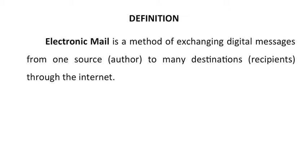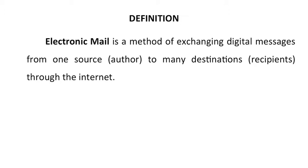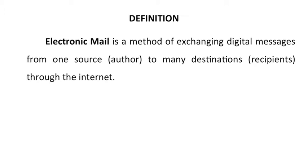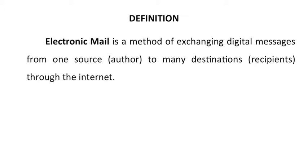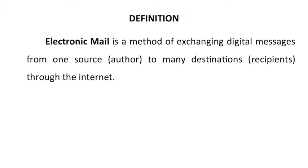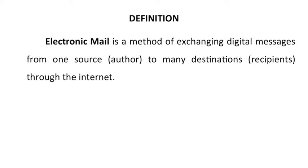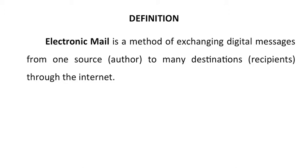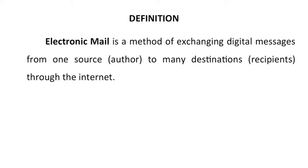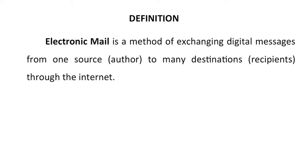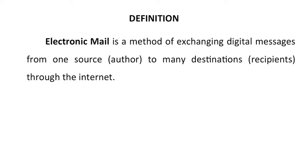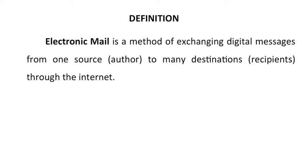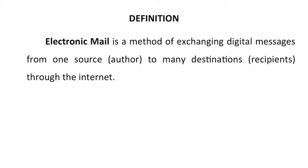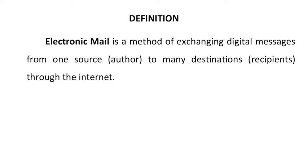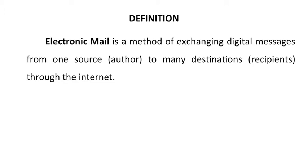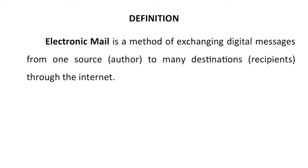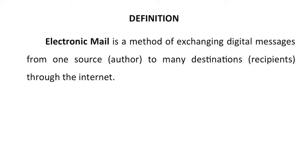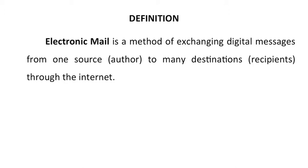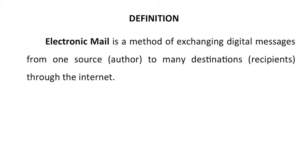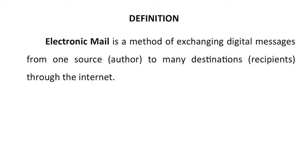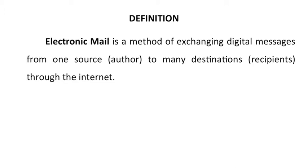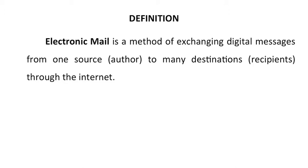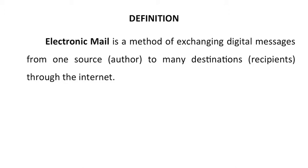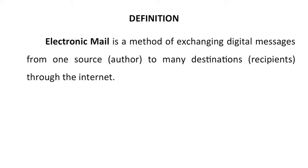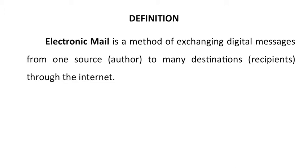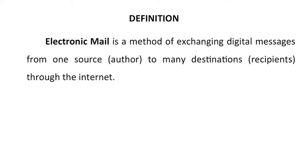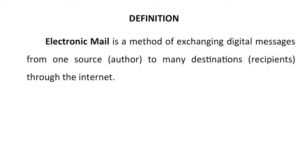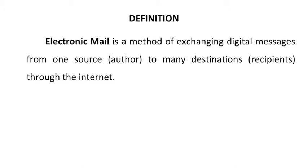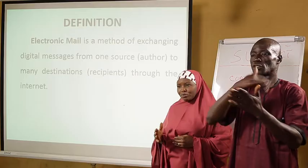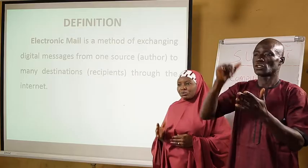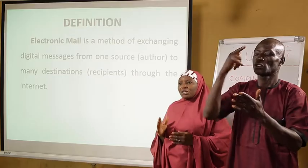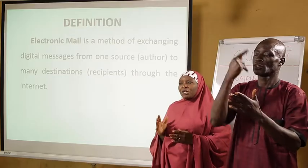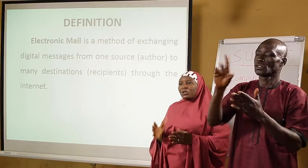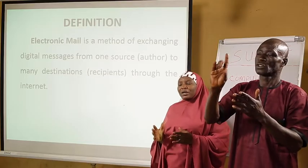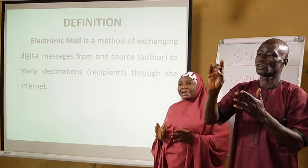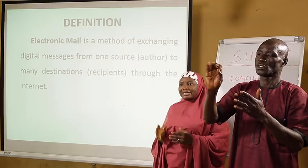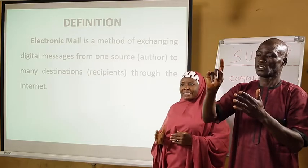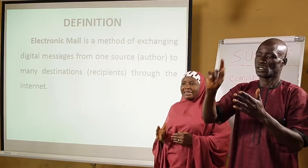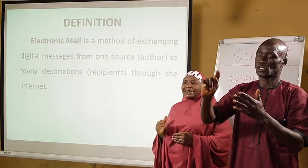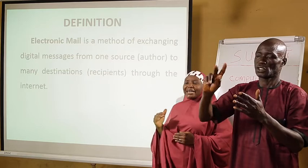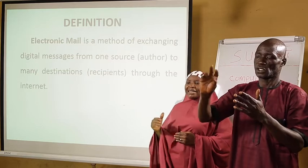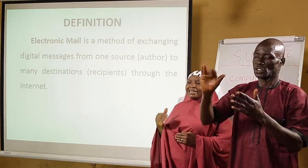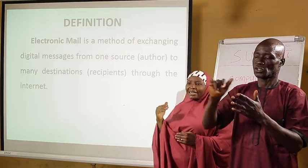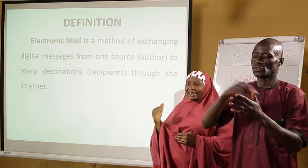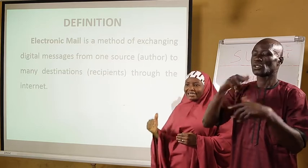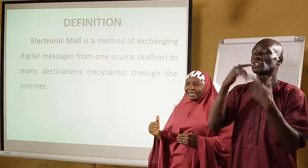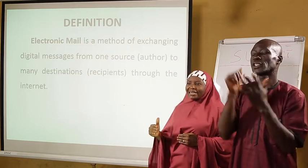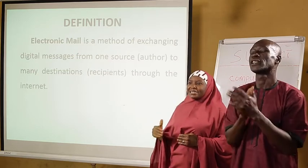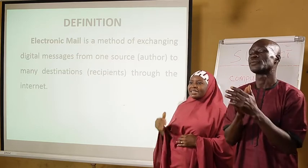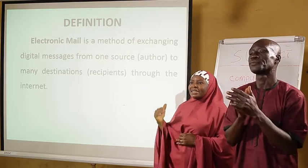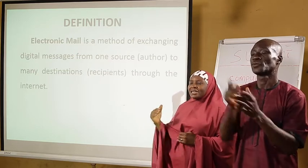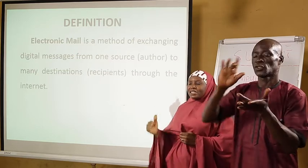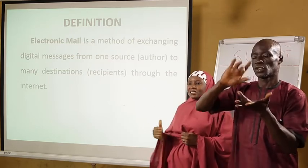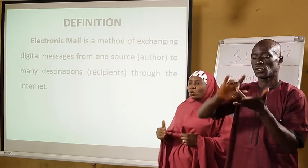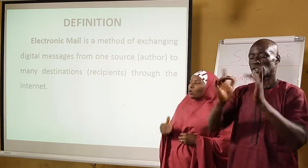while the destination is the what? Is the recipient through the internet. You can see that the